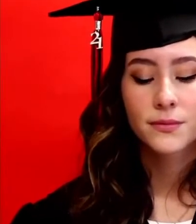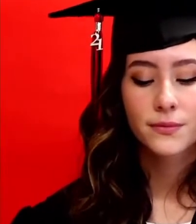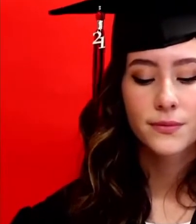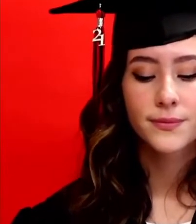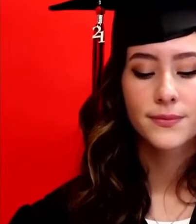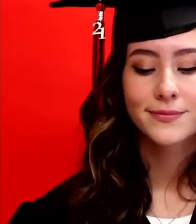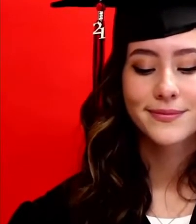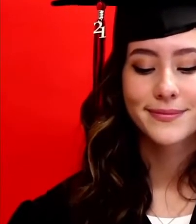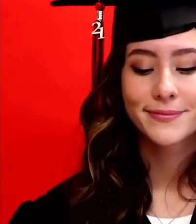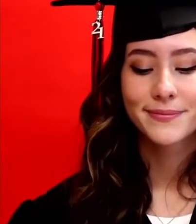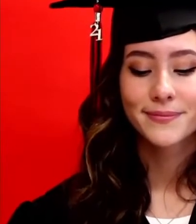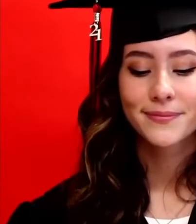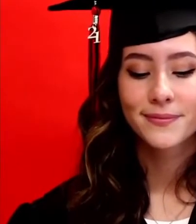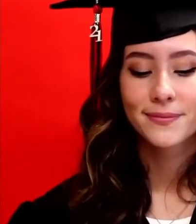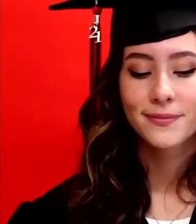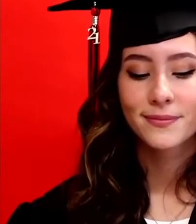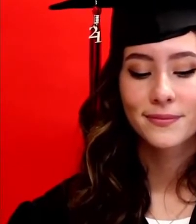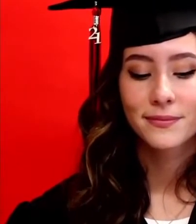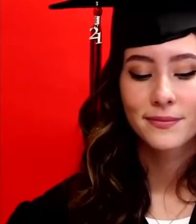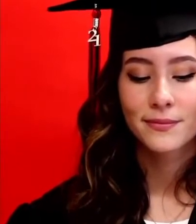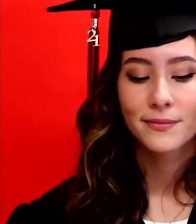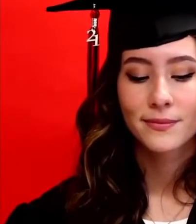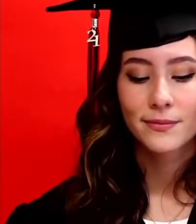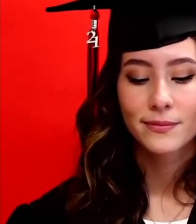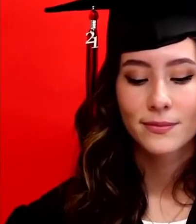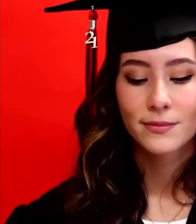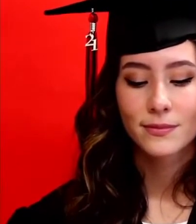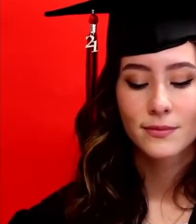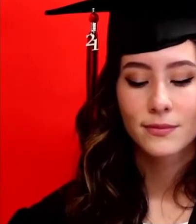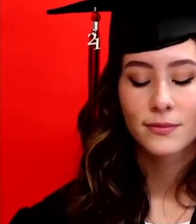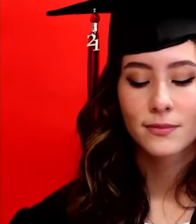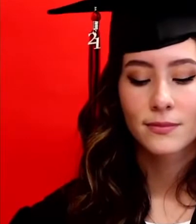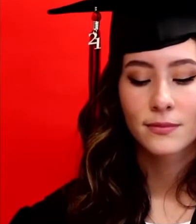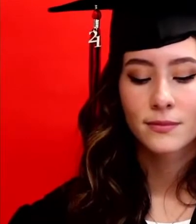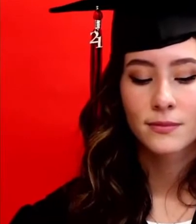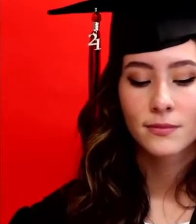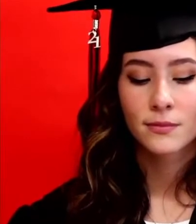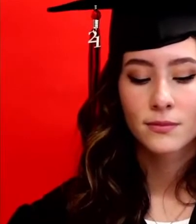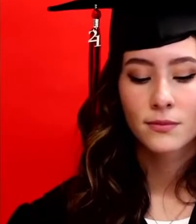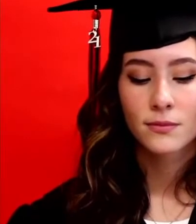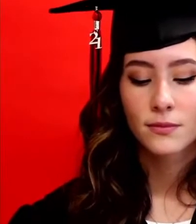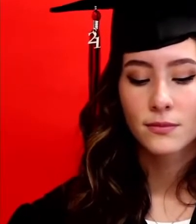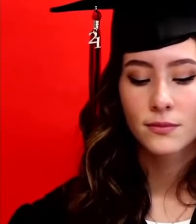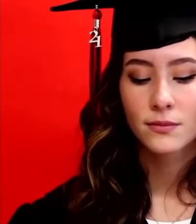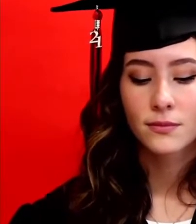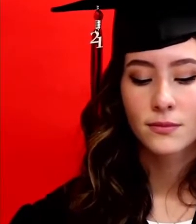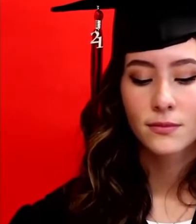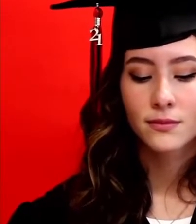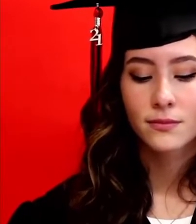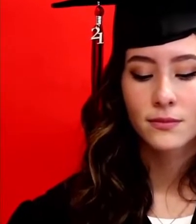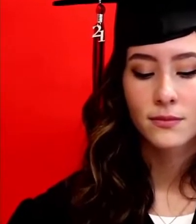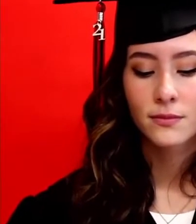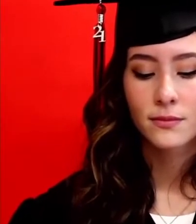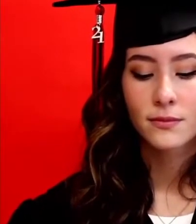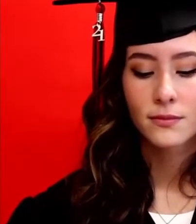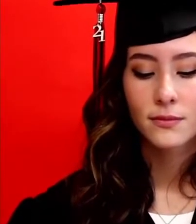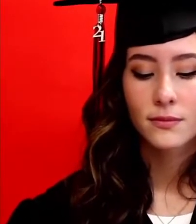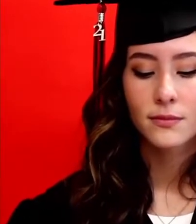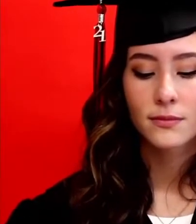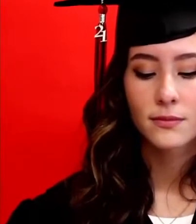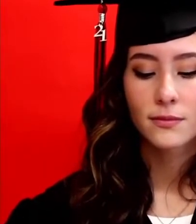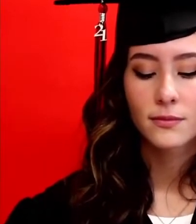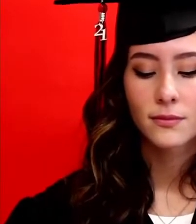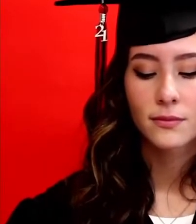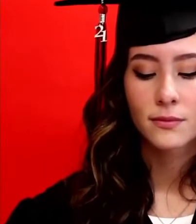side by side with friends and teachers we've known for the past 4 years or longer to believe that some might drift away throughout the years and connections may